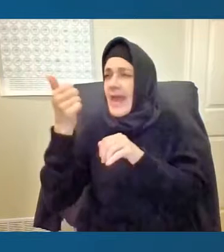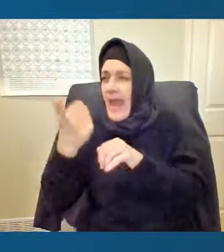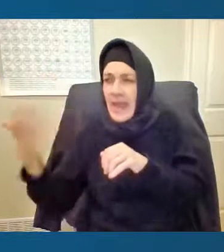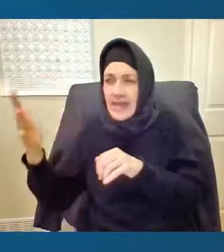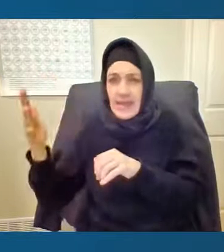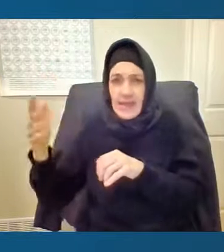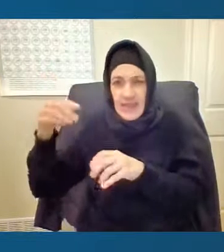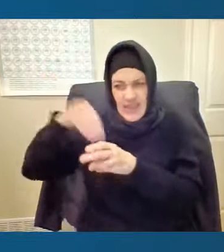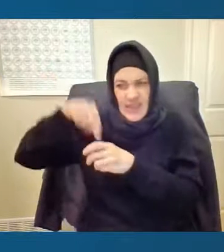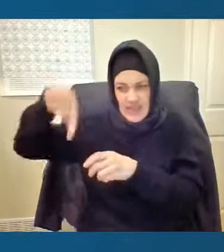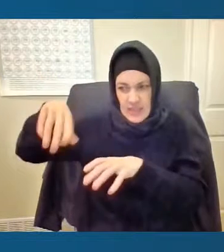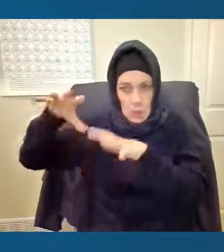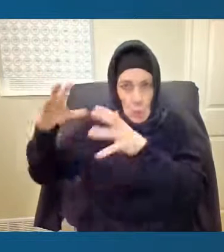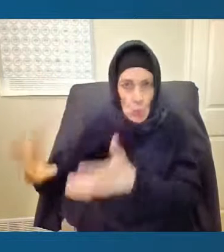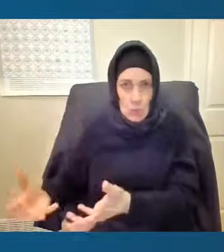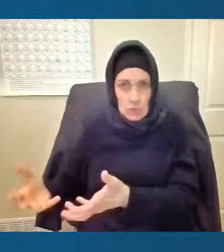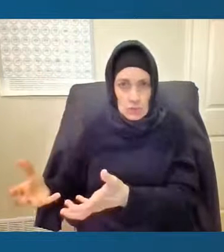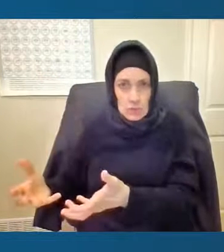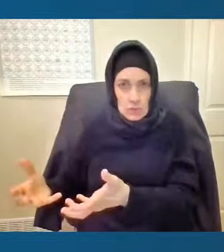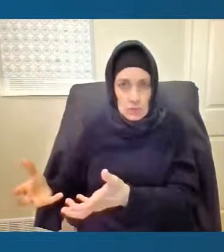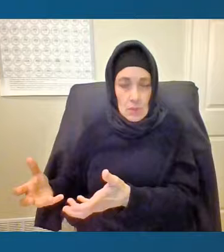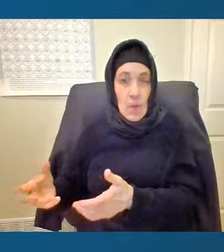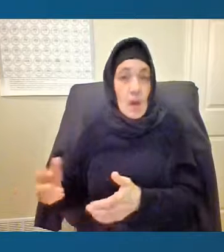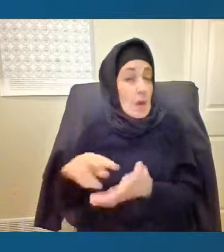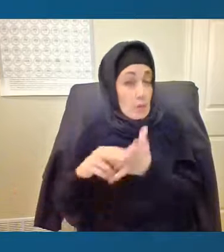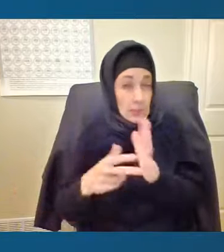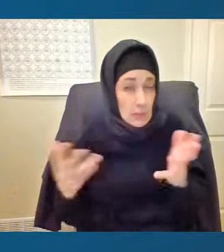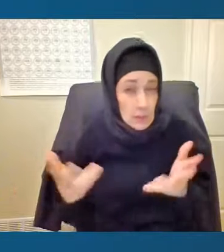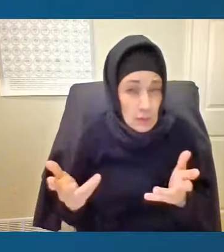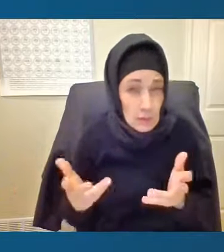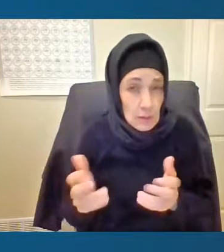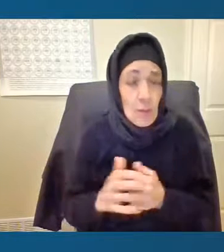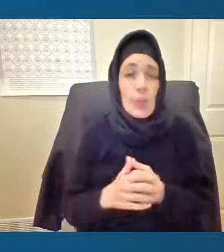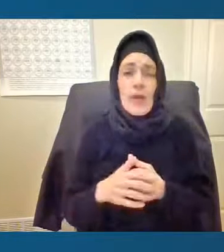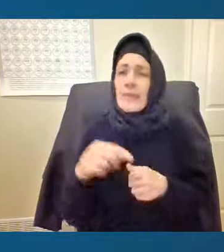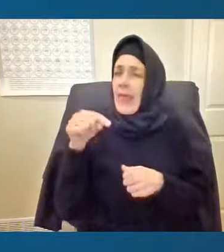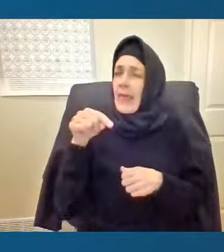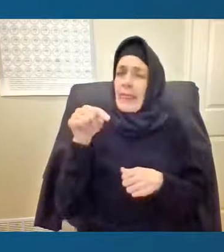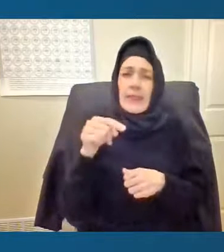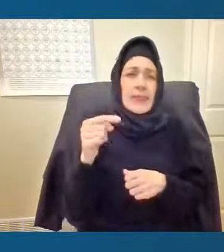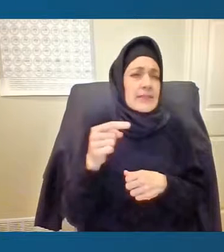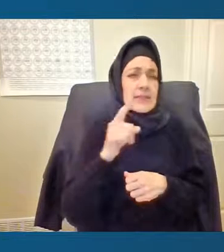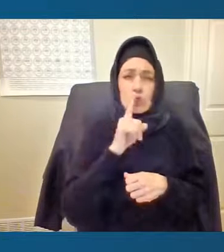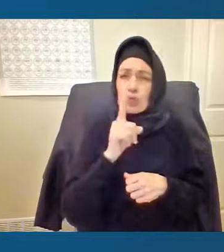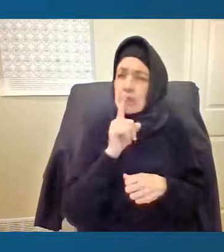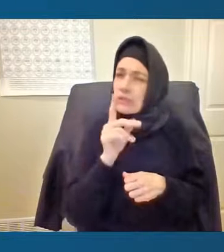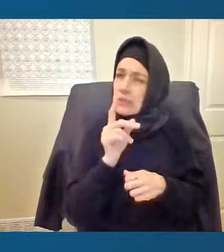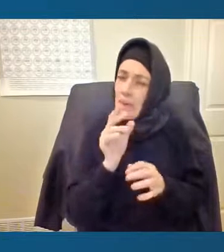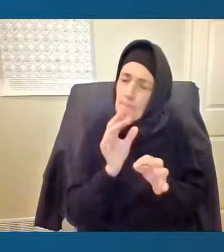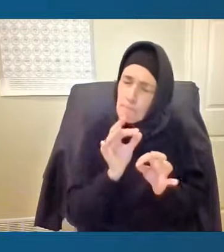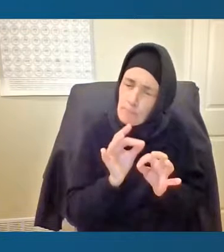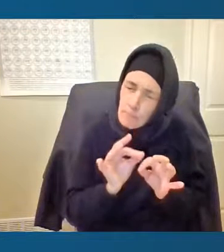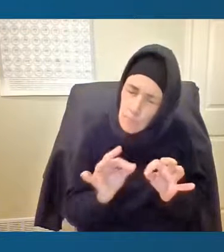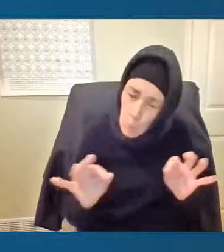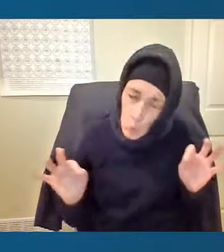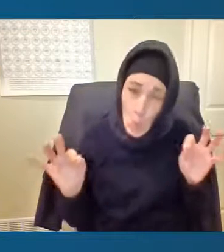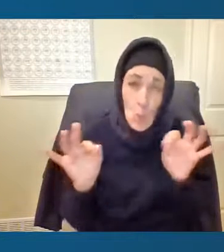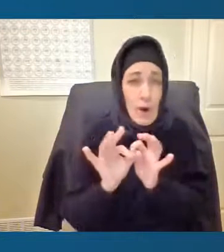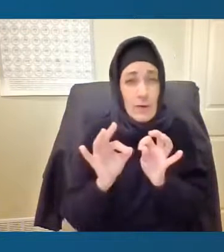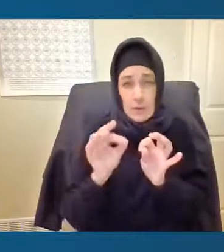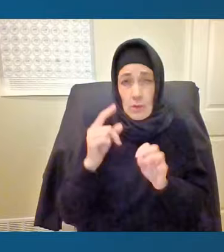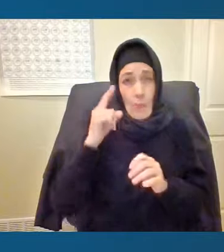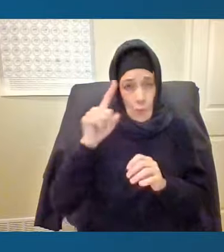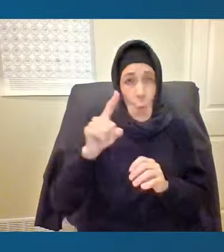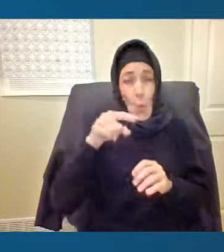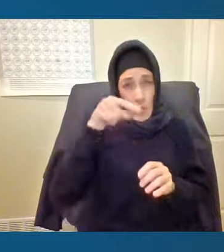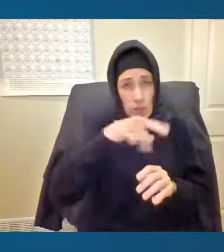world. So what we're seeing here is that this is something extremely, extremely important to the Prophet Sallallahu Alaihi Wasallam. Dhikr of